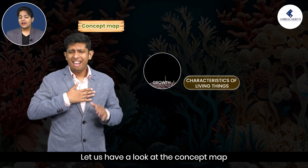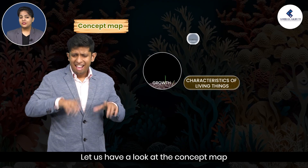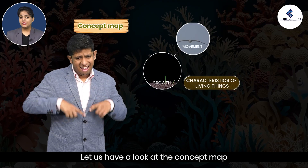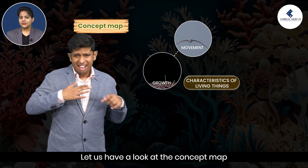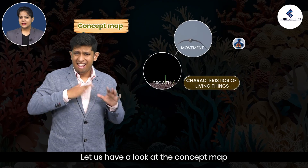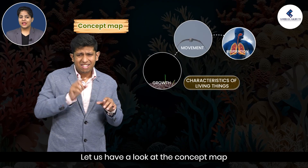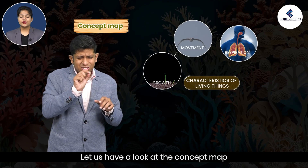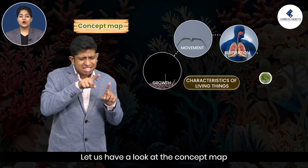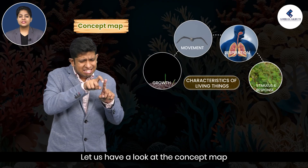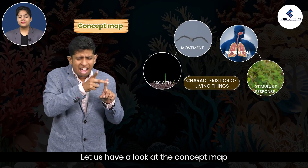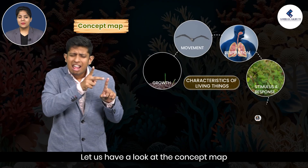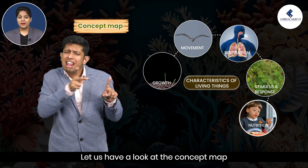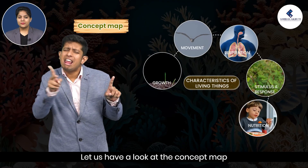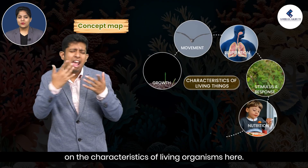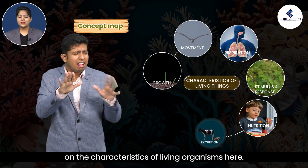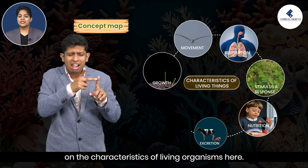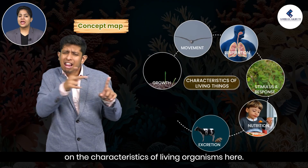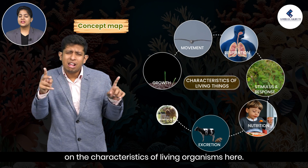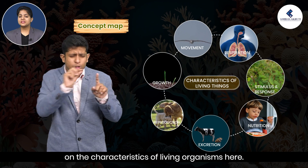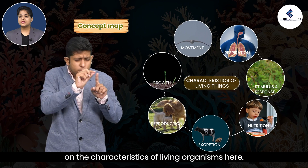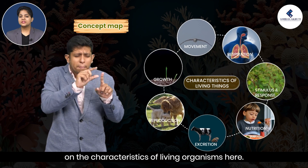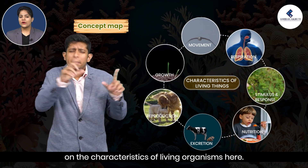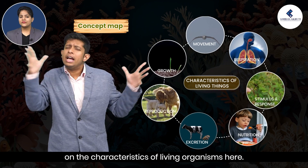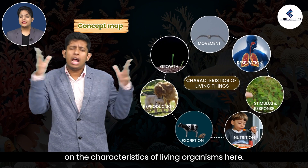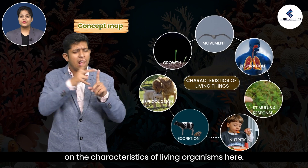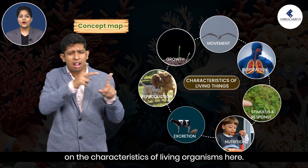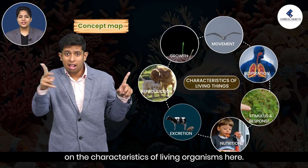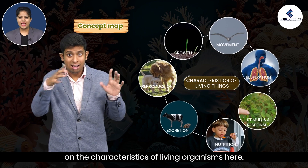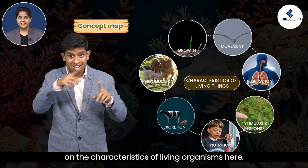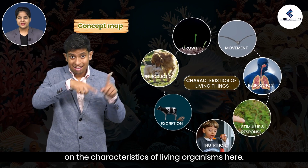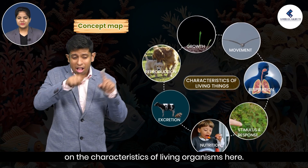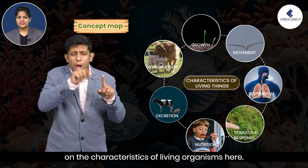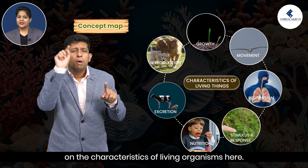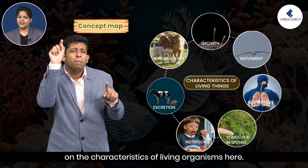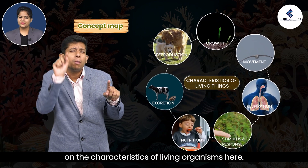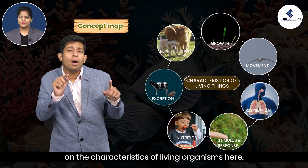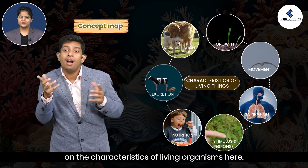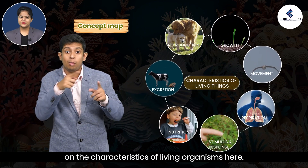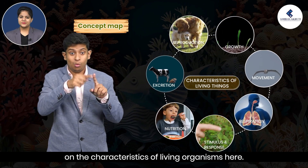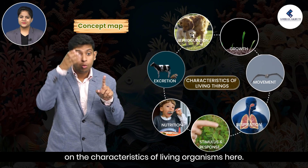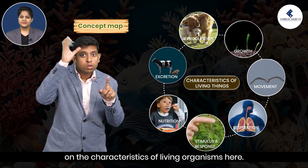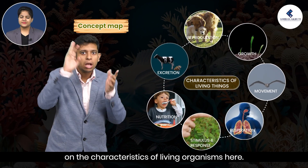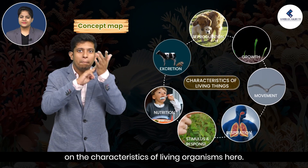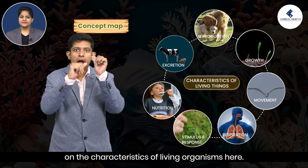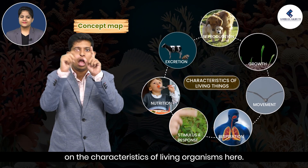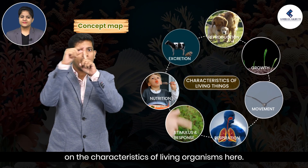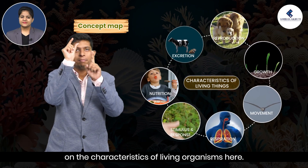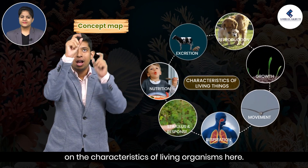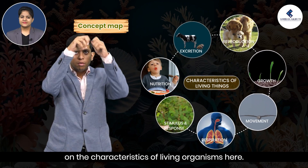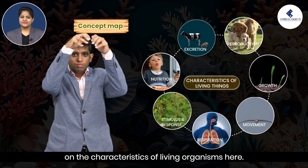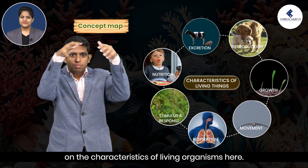Let us have a look at the concept map on the characteristics of living organisms here.